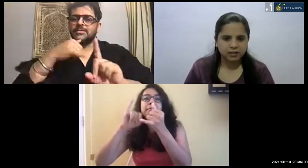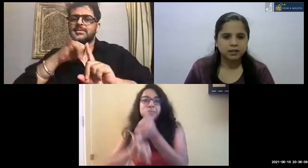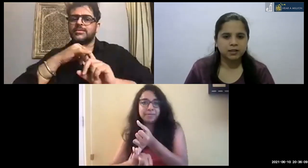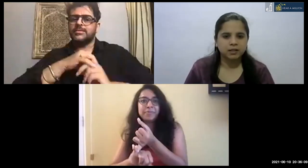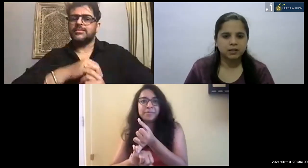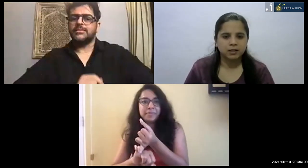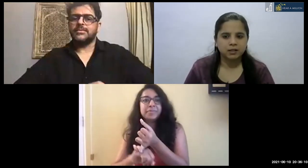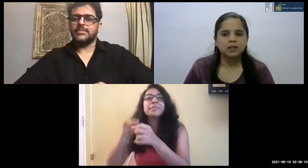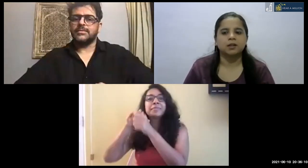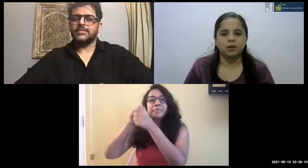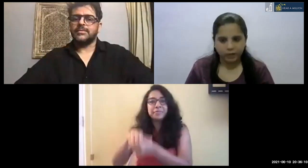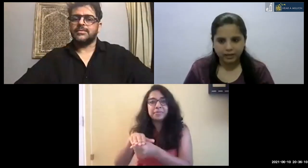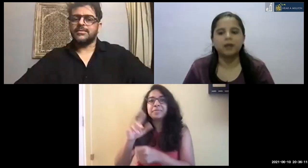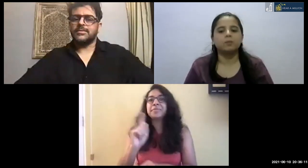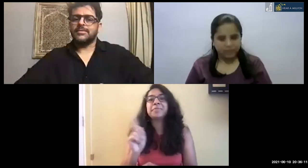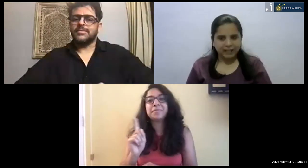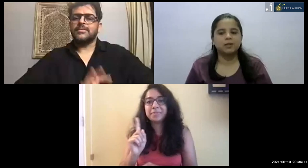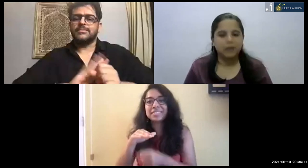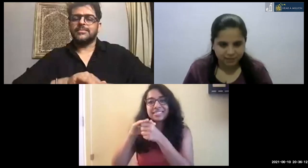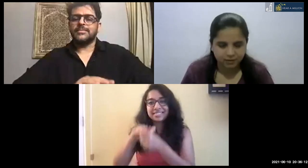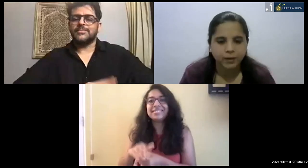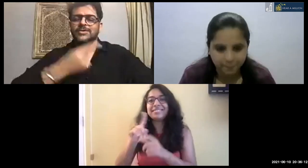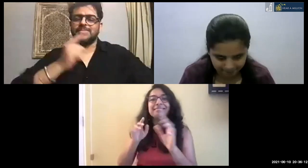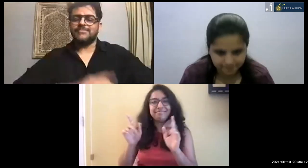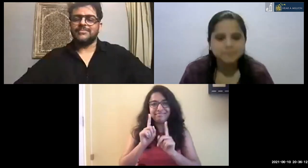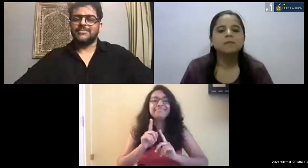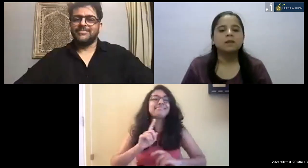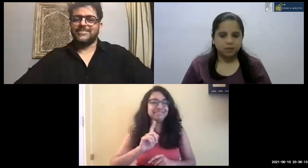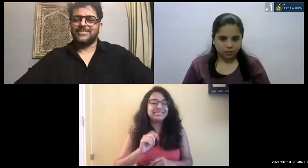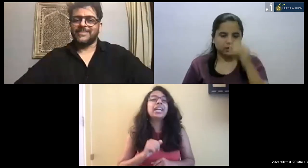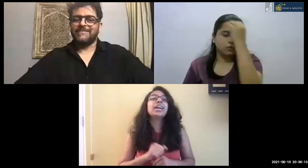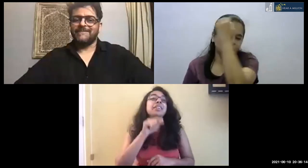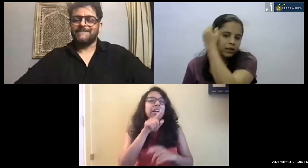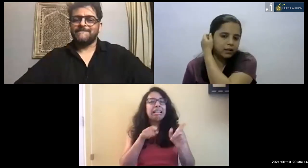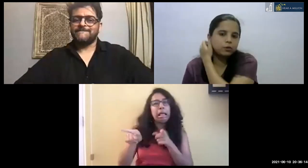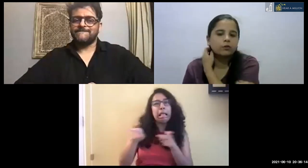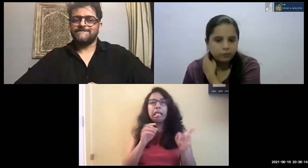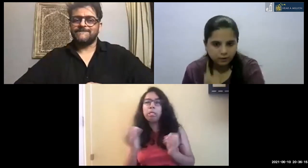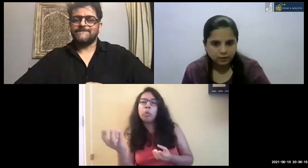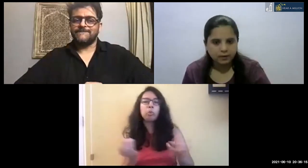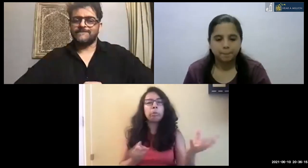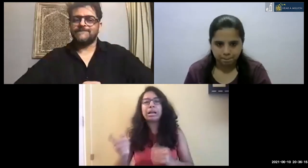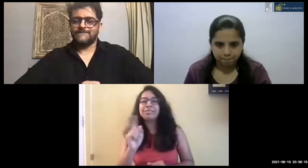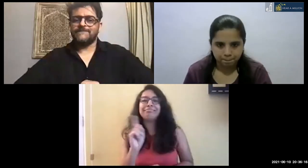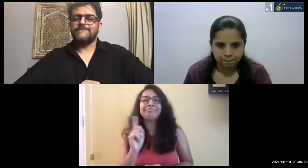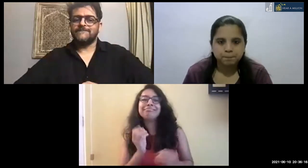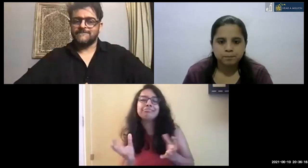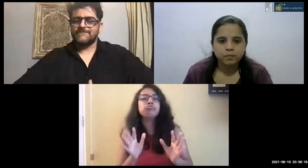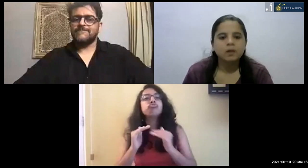AMTI. Okay. And anti-blast. Okay. Okay. So right. Yeah.